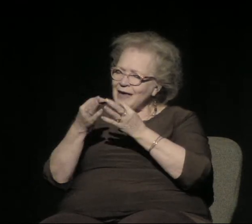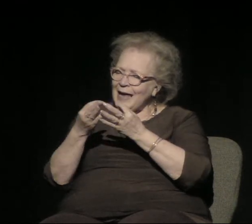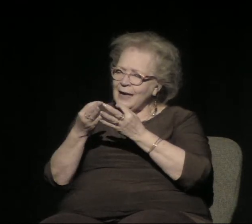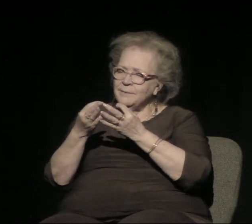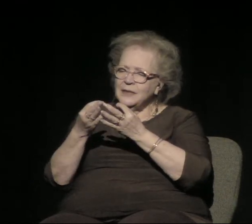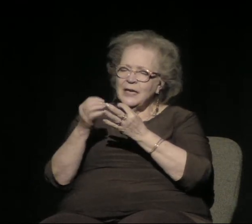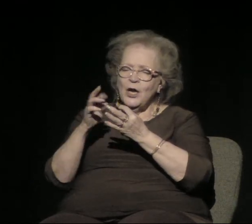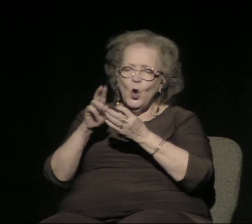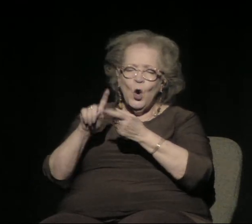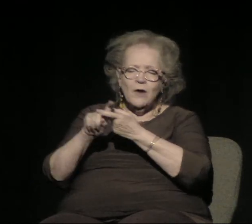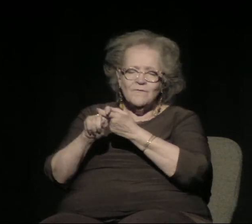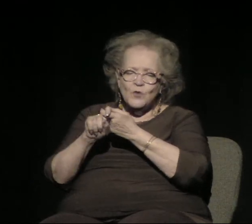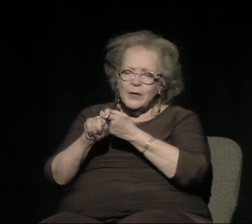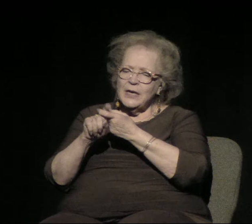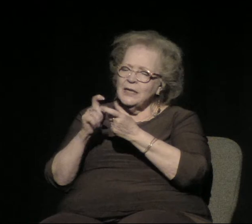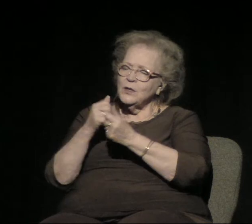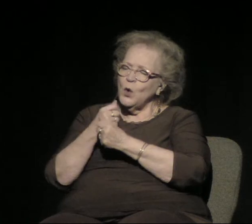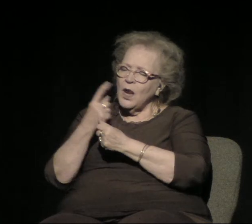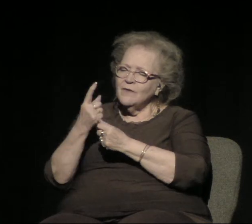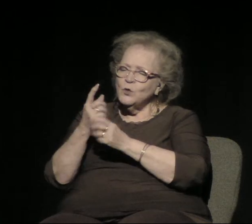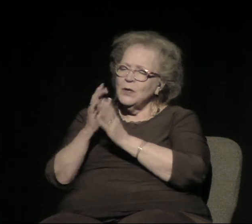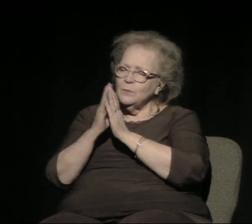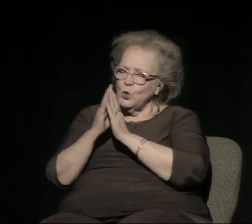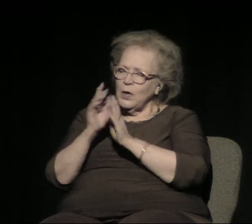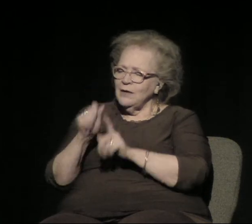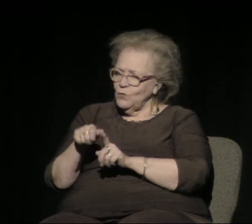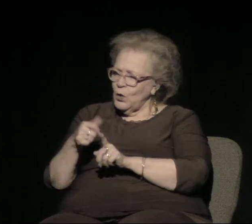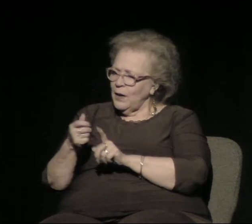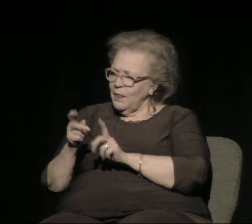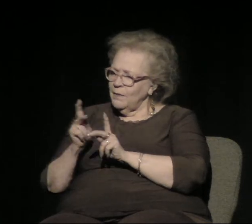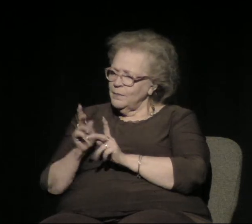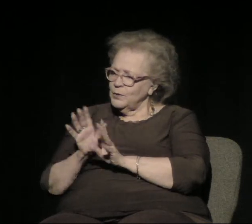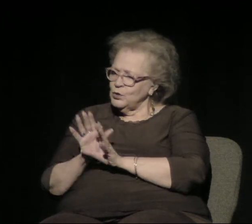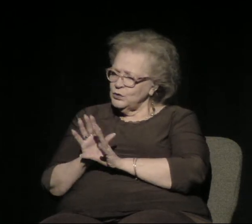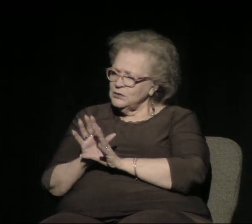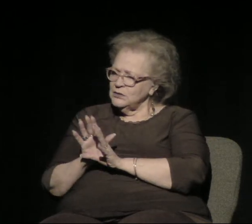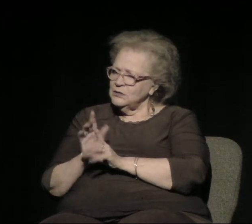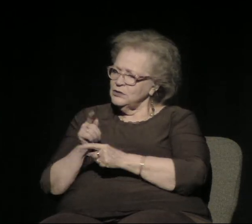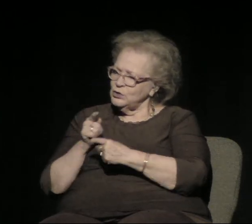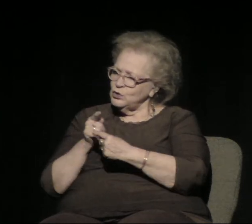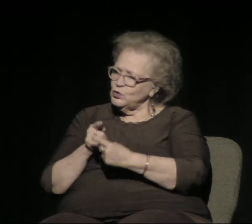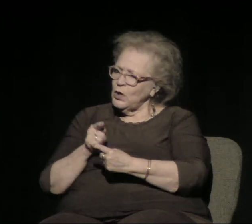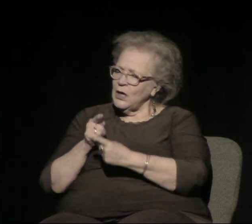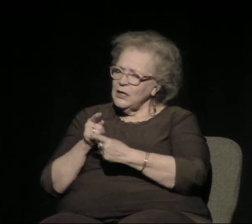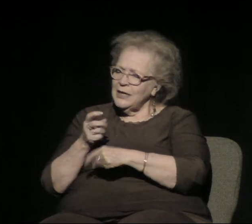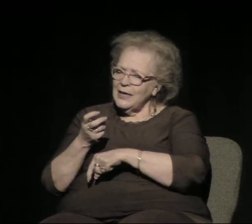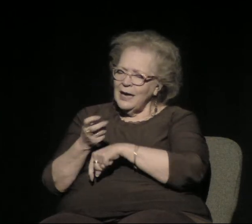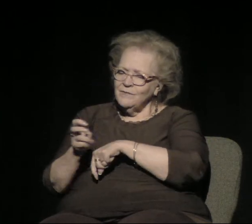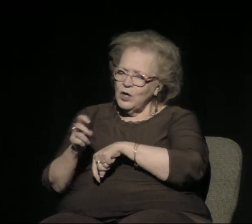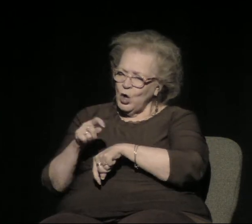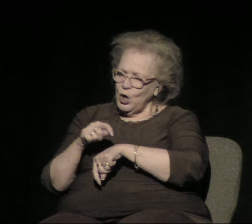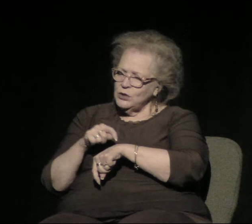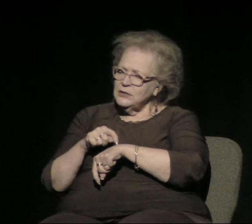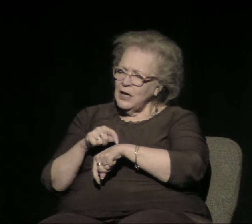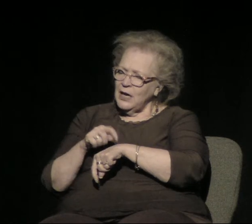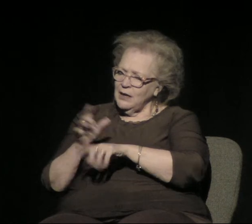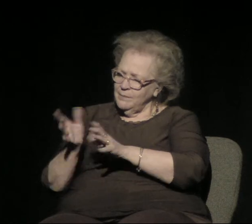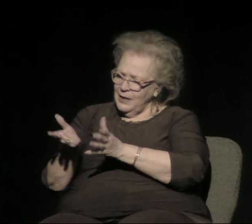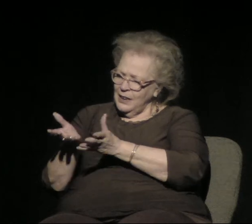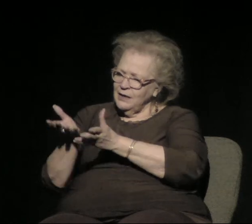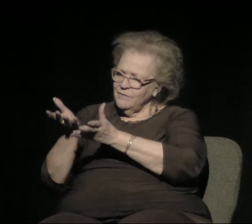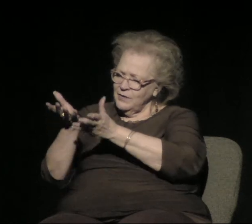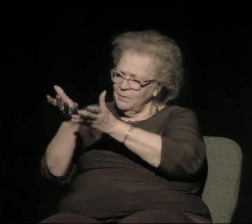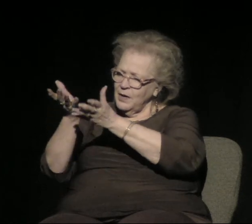a friend or loved one, maybe someone who's sick or struggling, someone who's just having a tough time in life. Let's lift them up to the